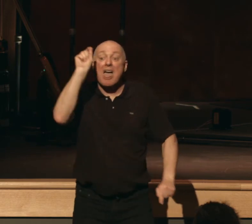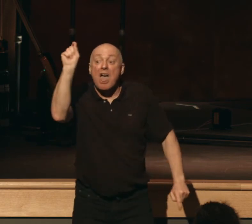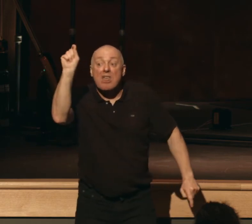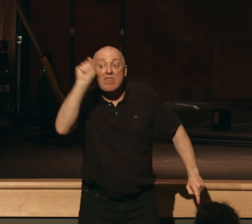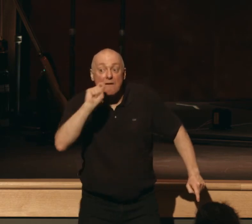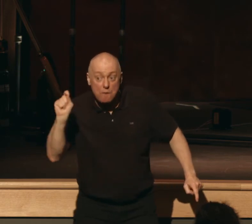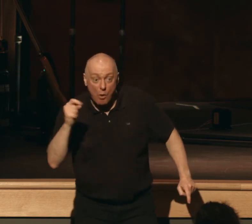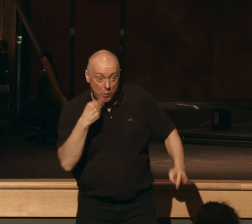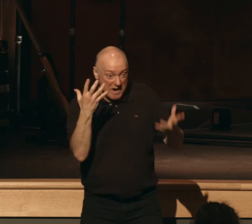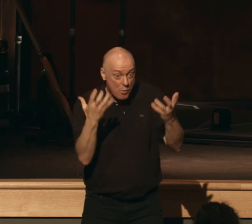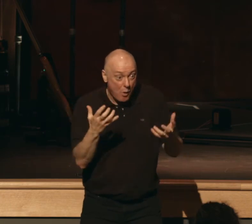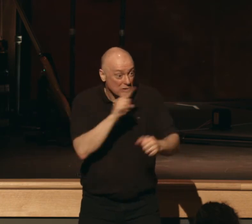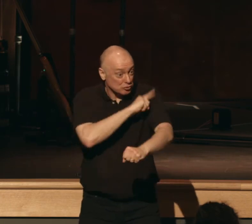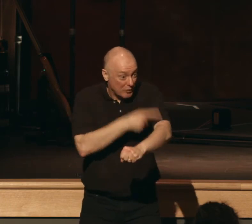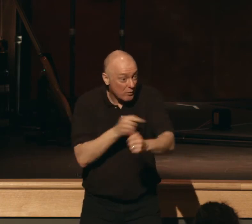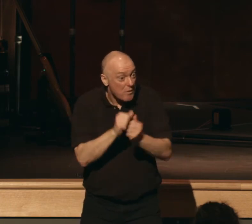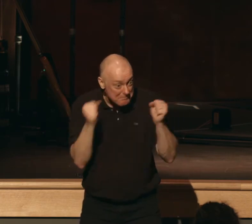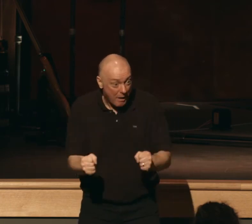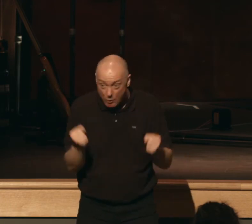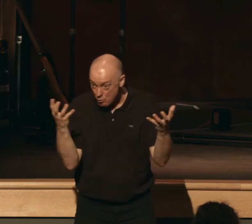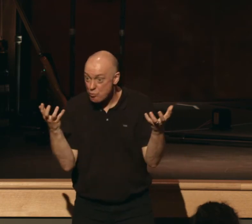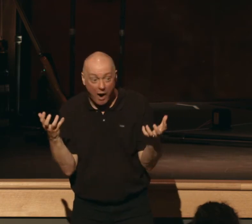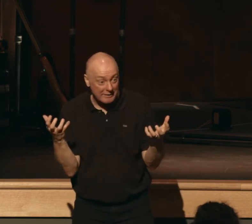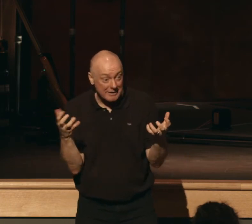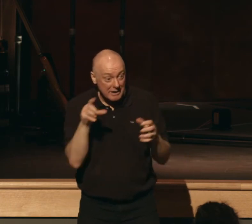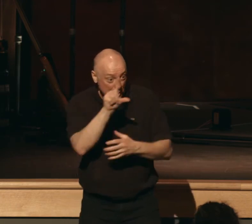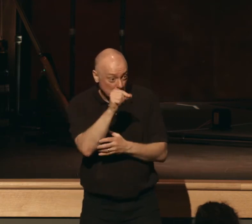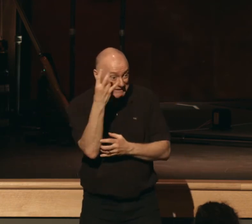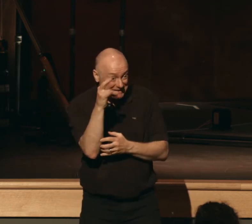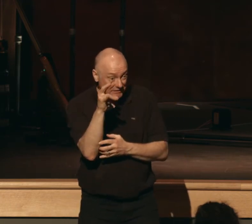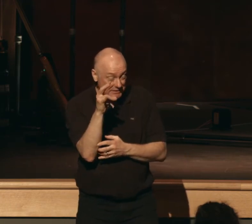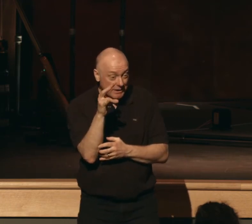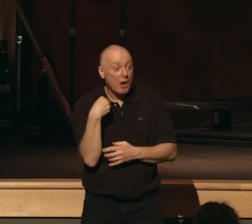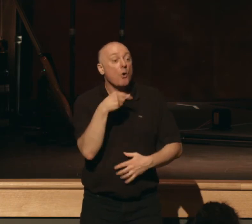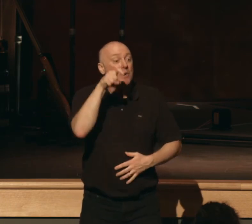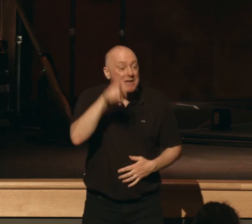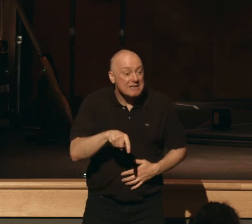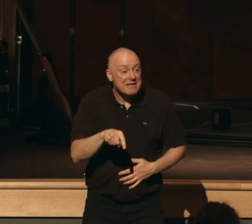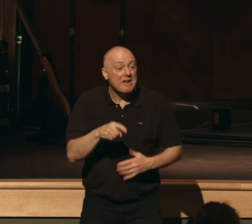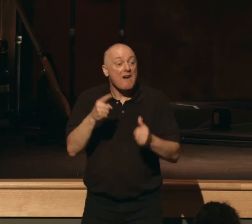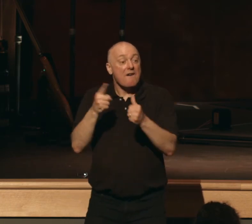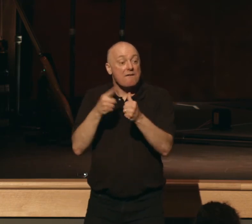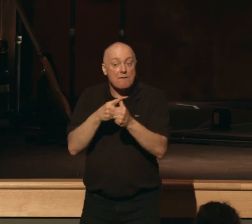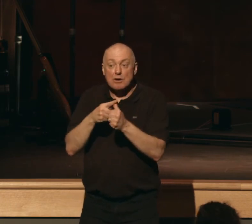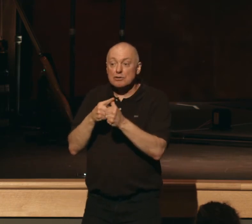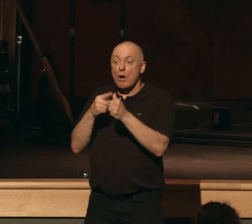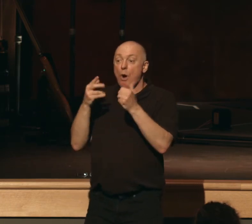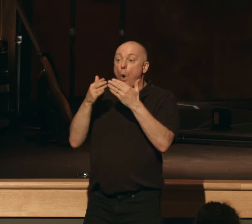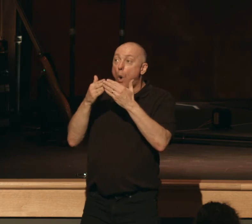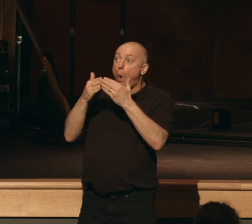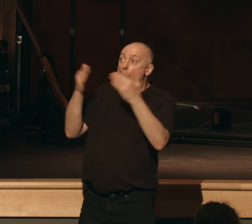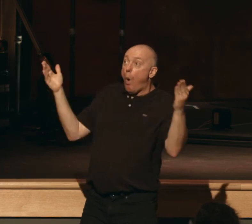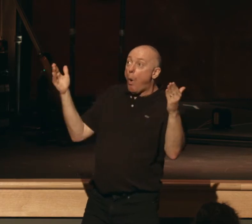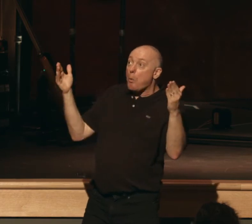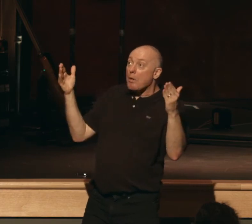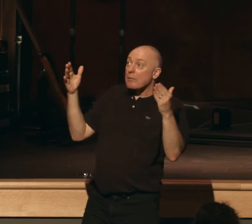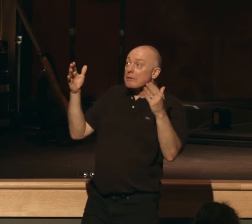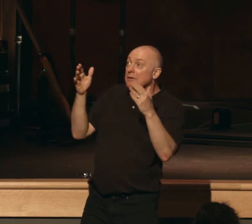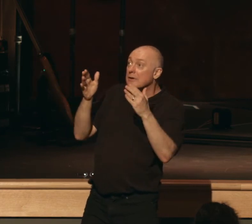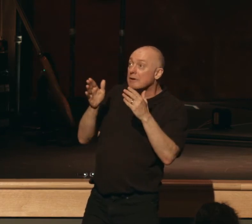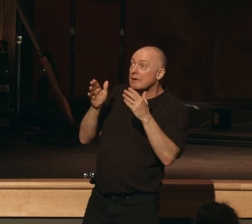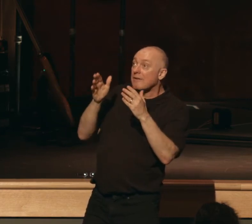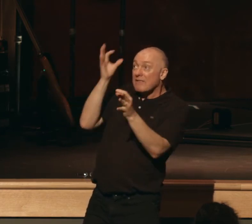Therefore, if we want to be strengthened with power in 2017, we need to open up the channel of power, which is